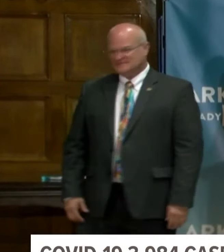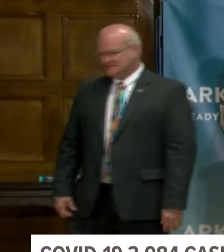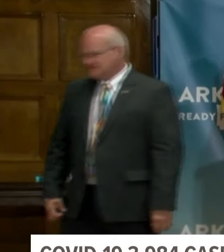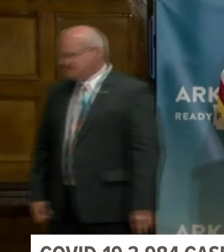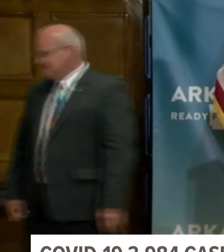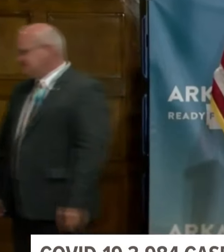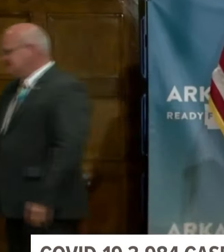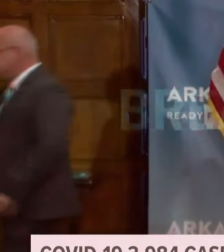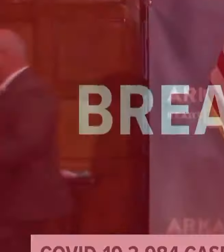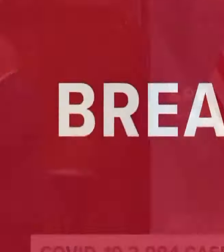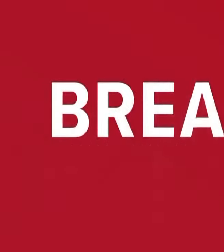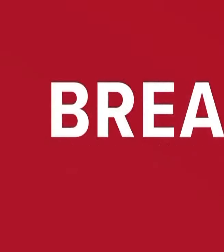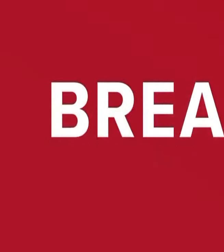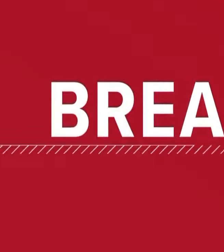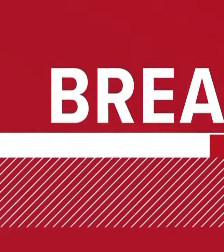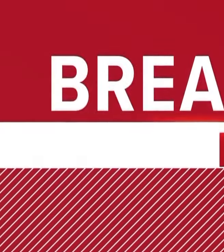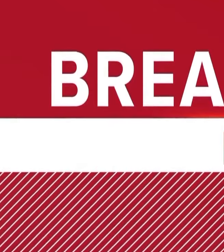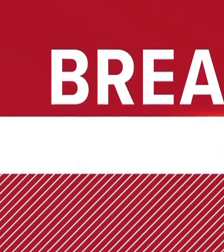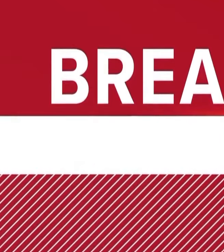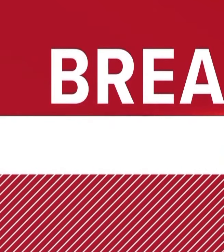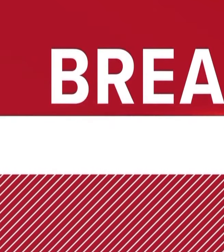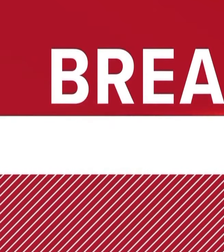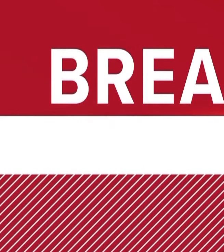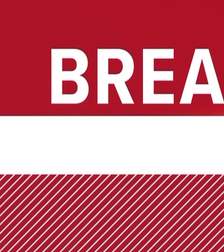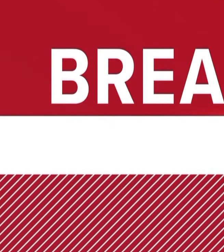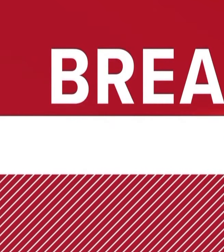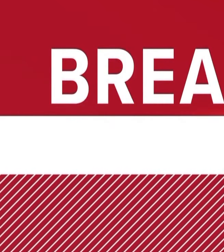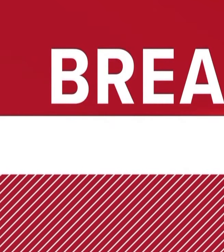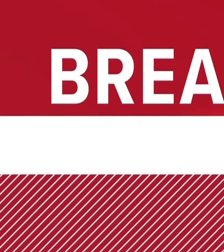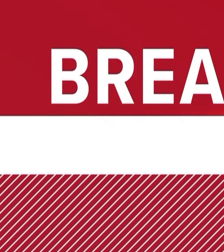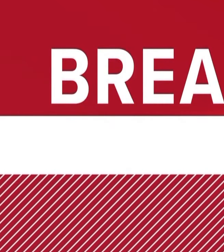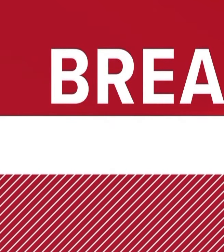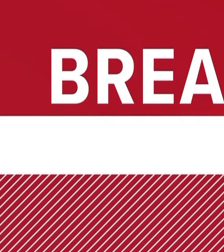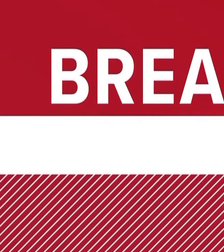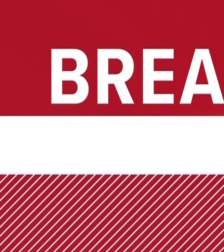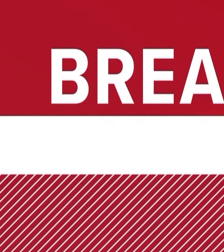For Ryan, it was his first cut in a minute. So